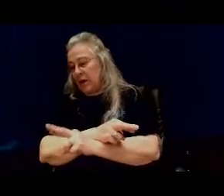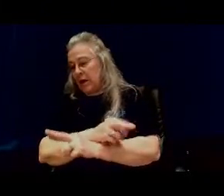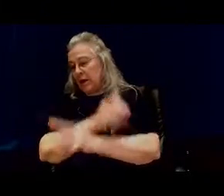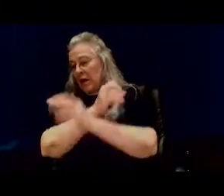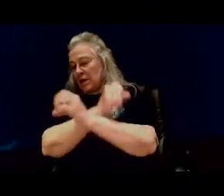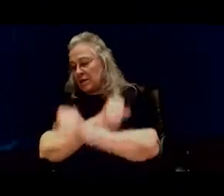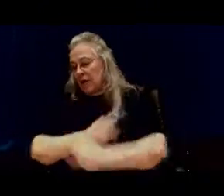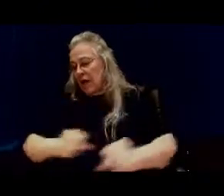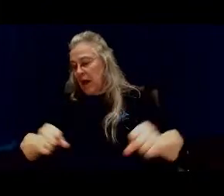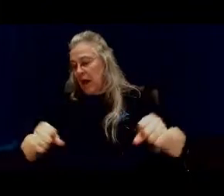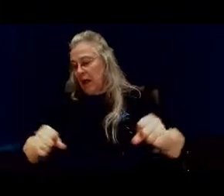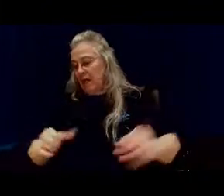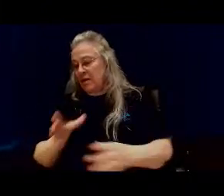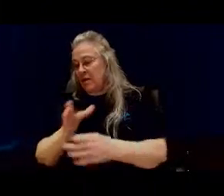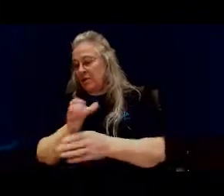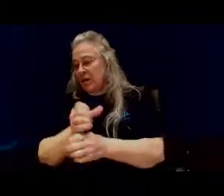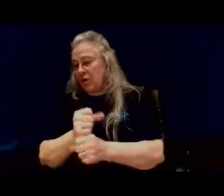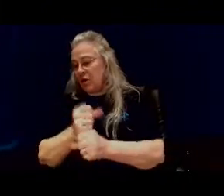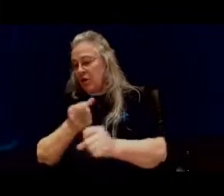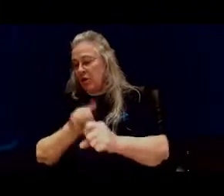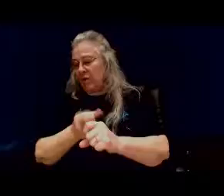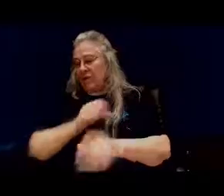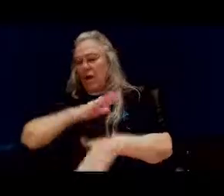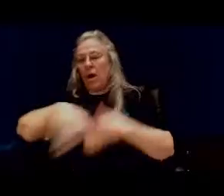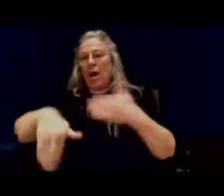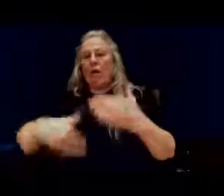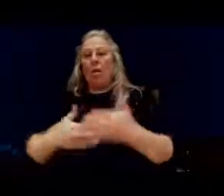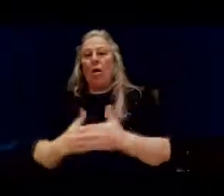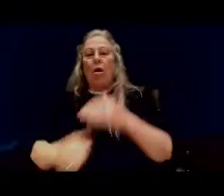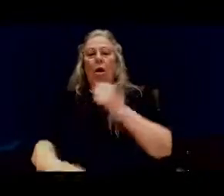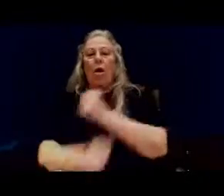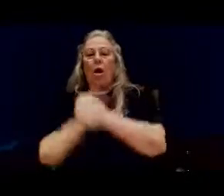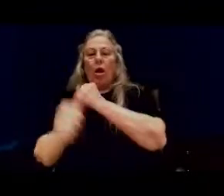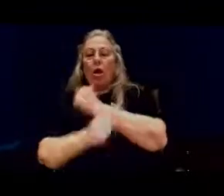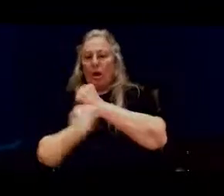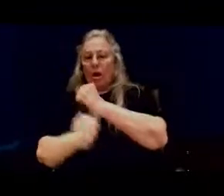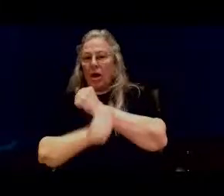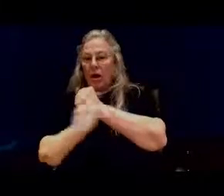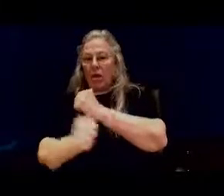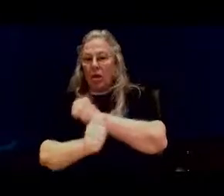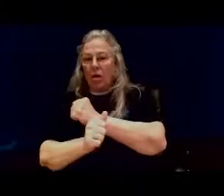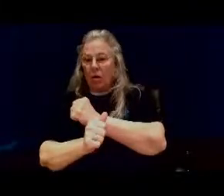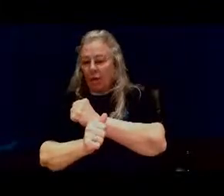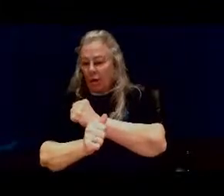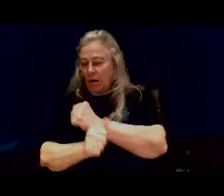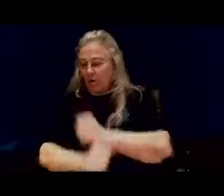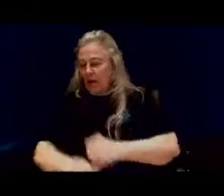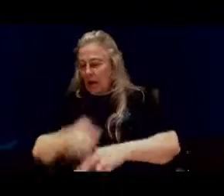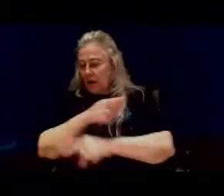leaning, safe and secure from all alarms.